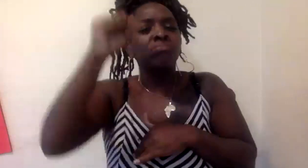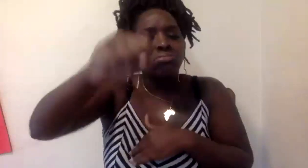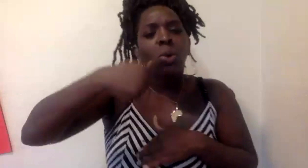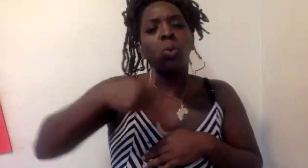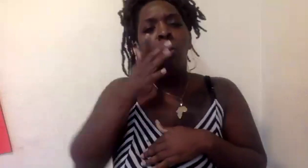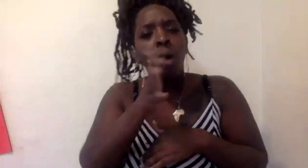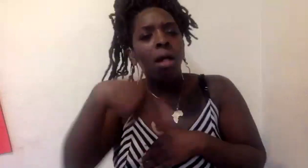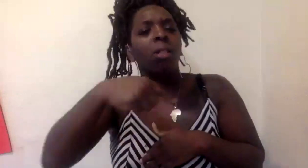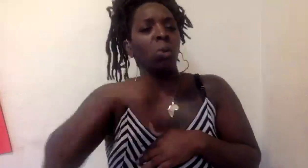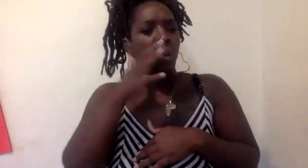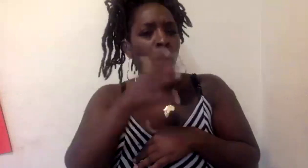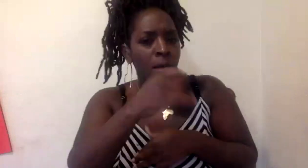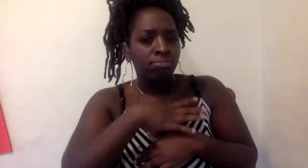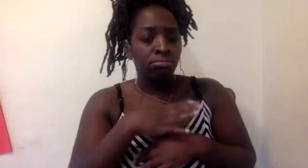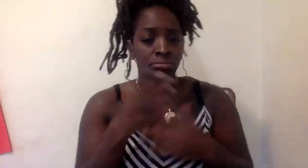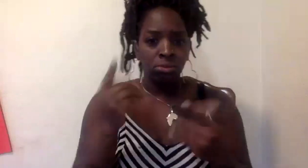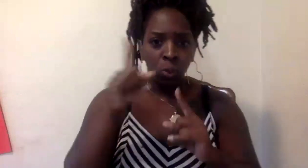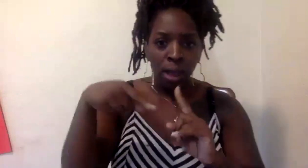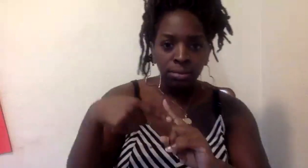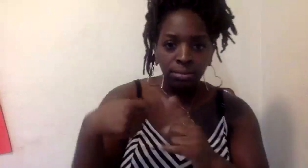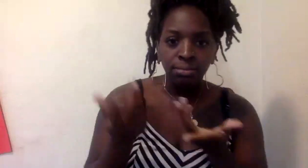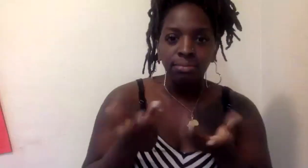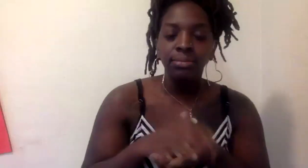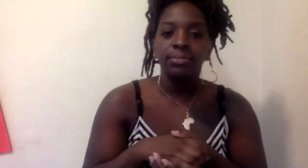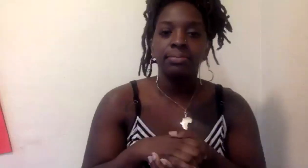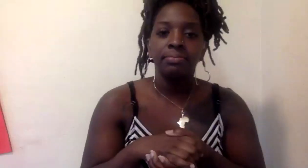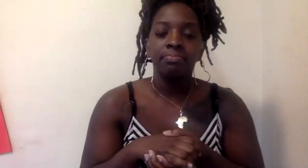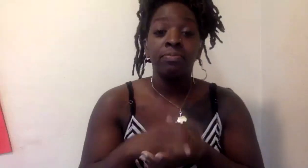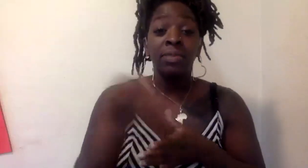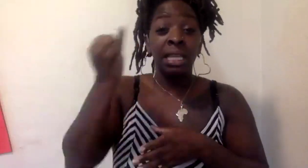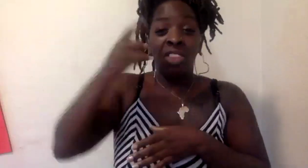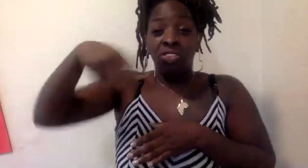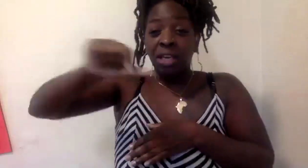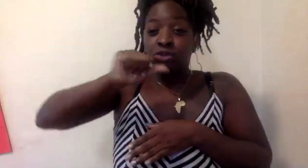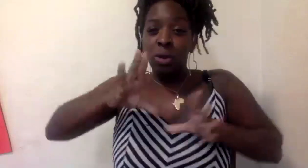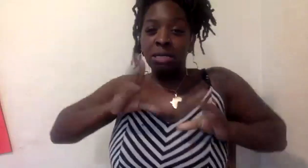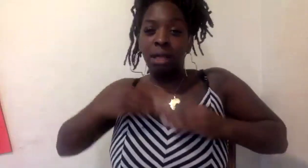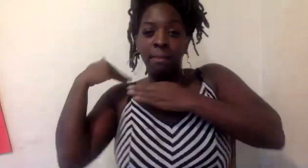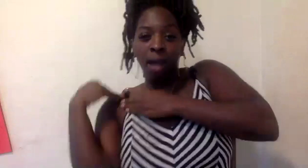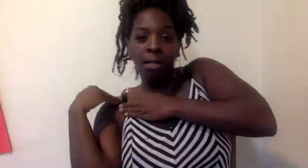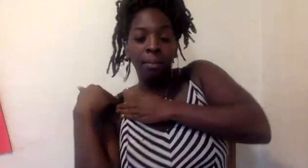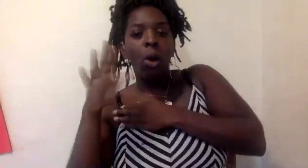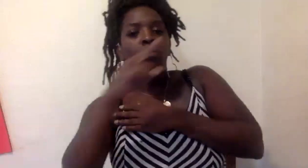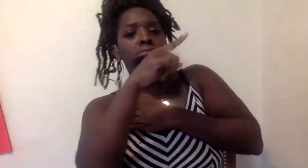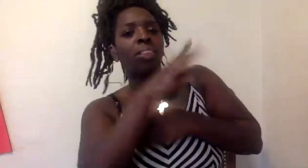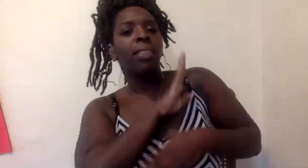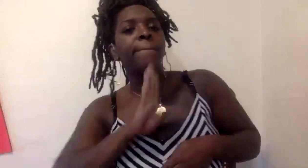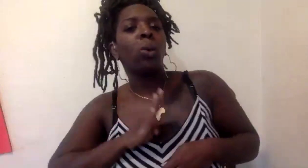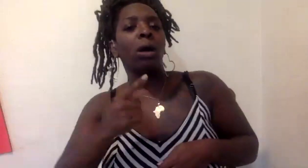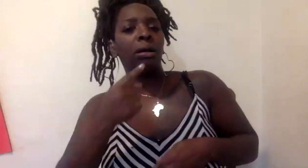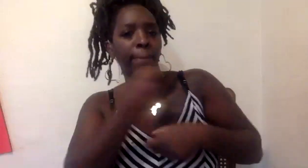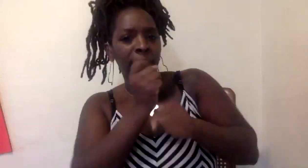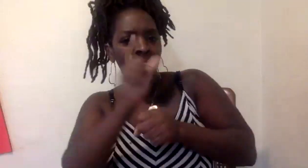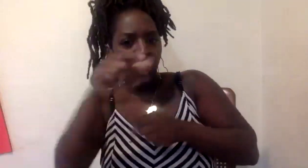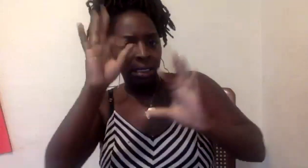this? You always say, oh yes, we will do this and that. But when does that actually start? When will you take